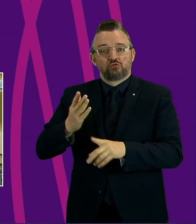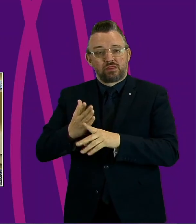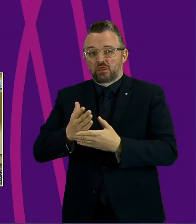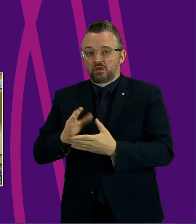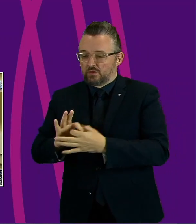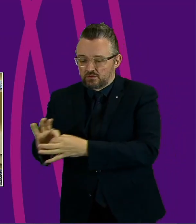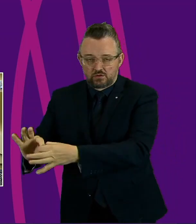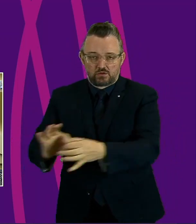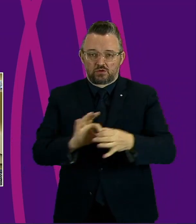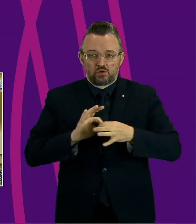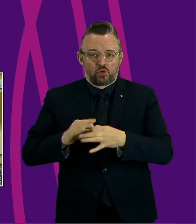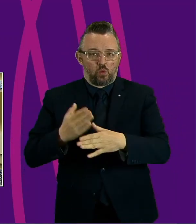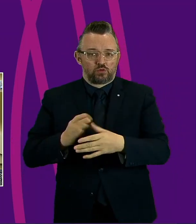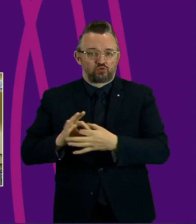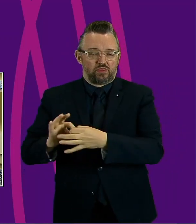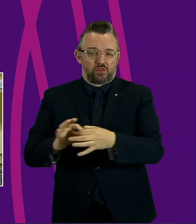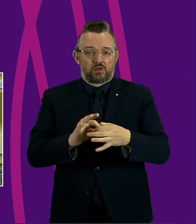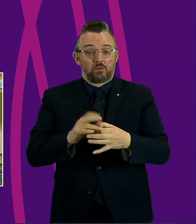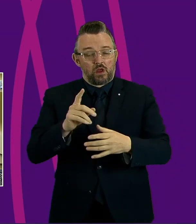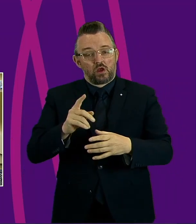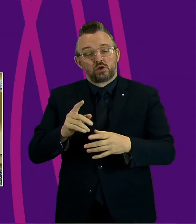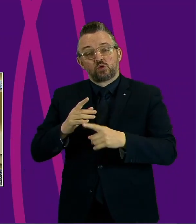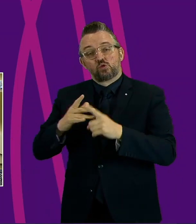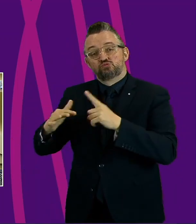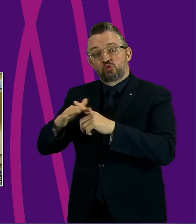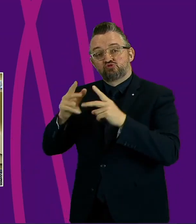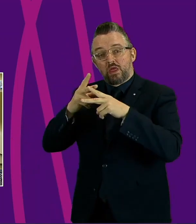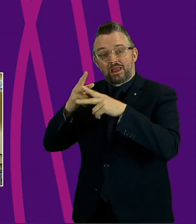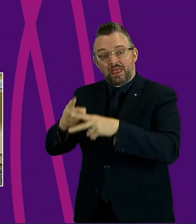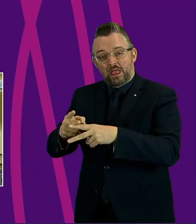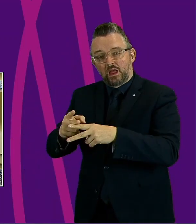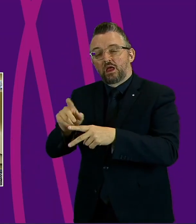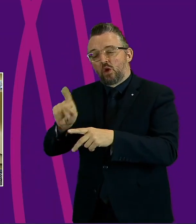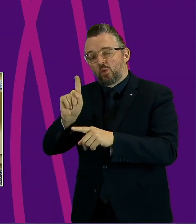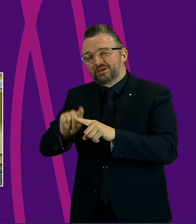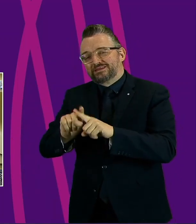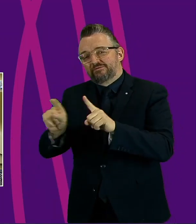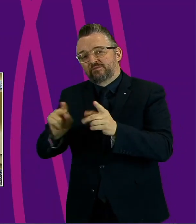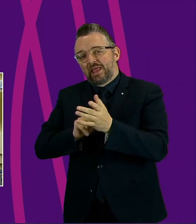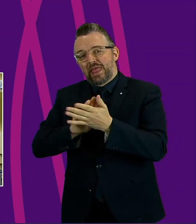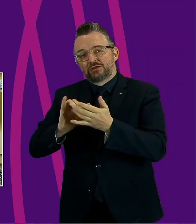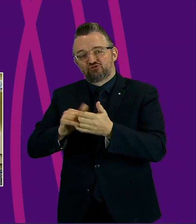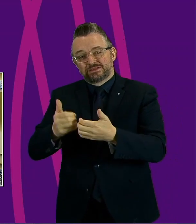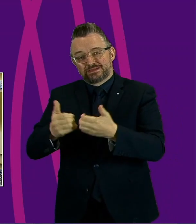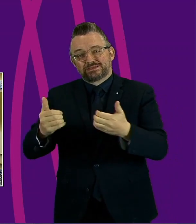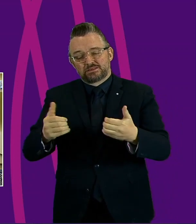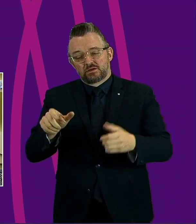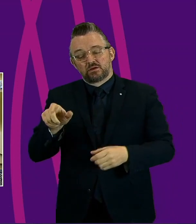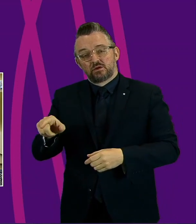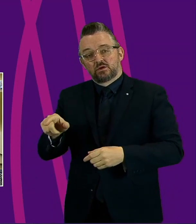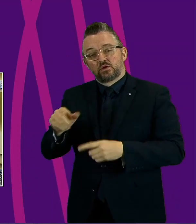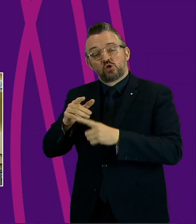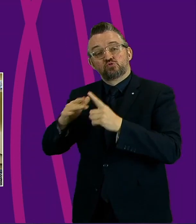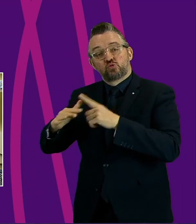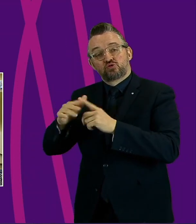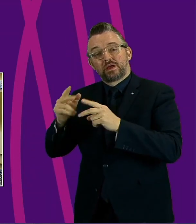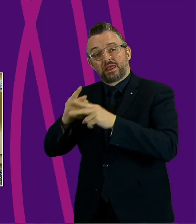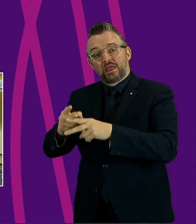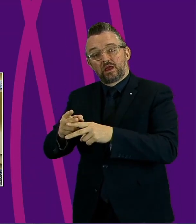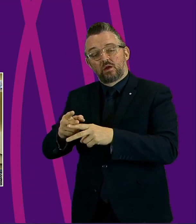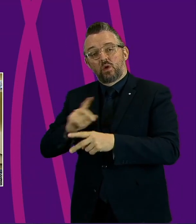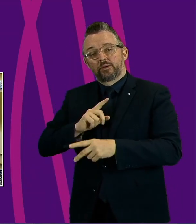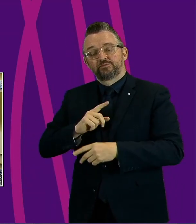But when we're talking about the social care sector, and this is where it is different from the NHS, and I'll come on to death and service in a moment, via health boards,